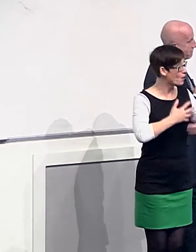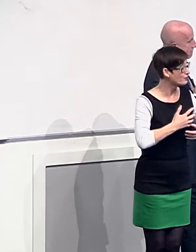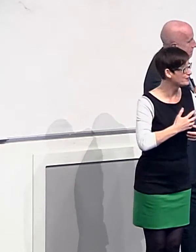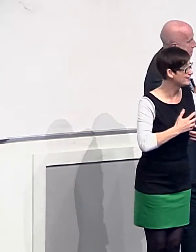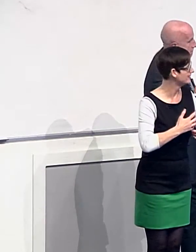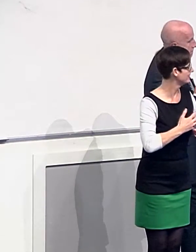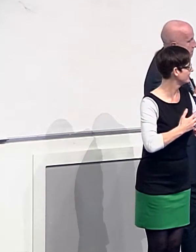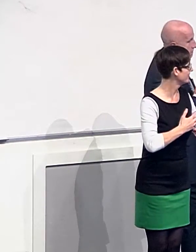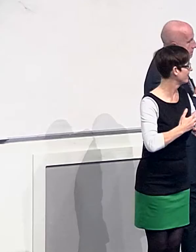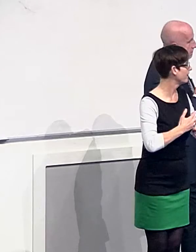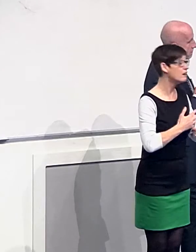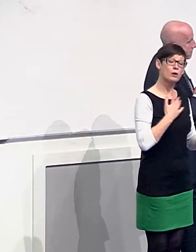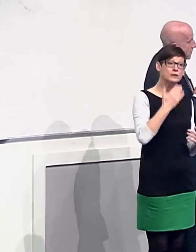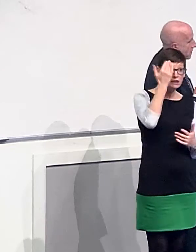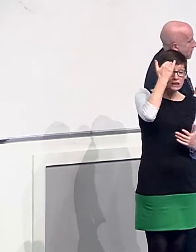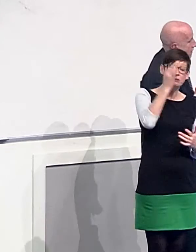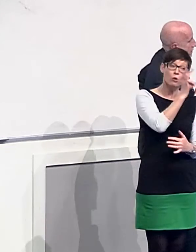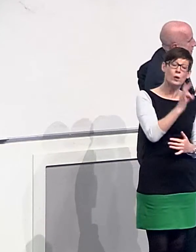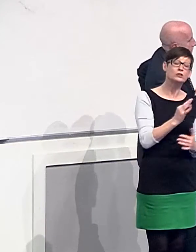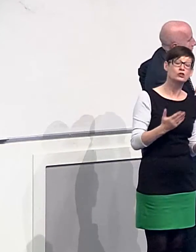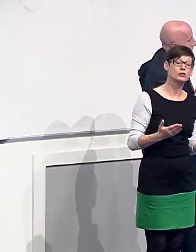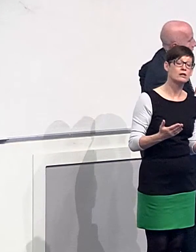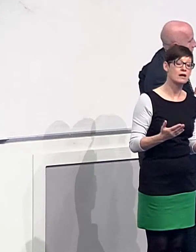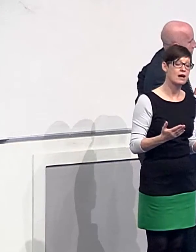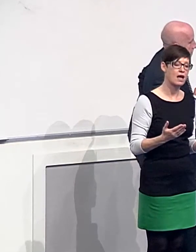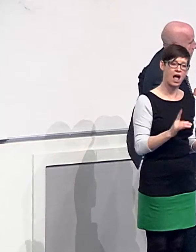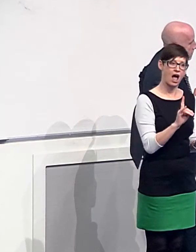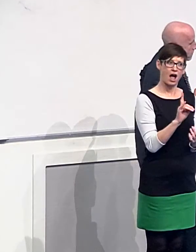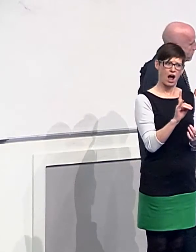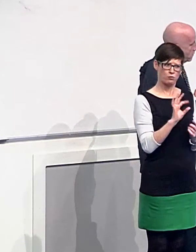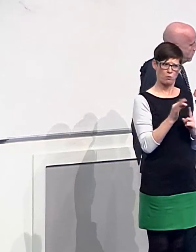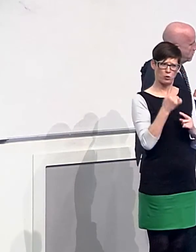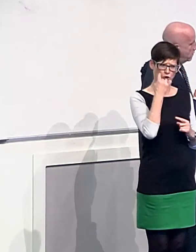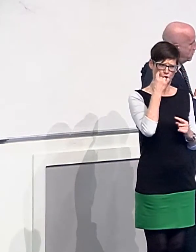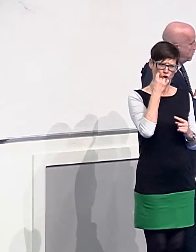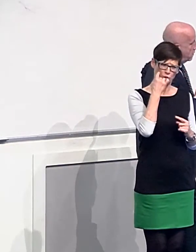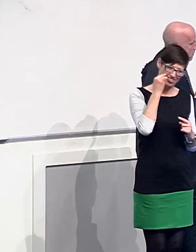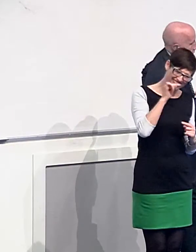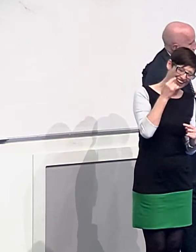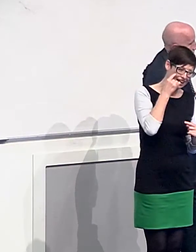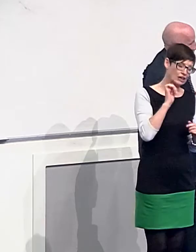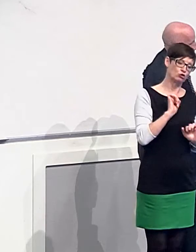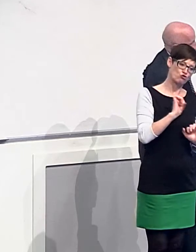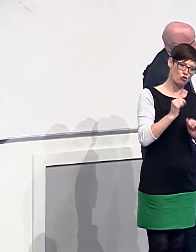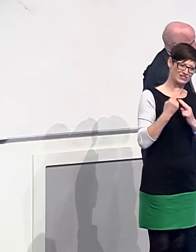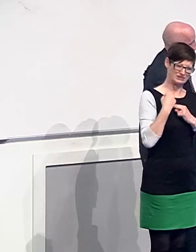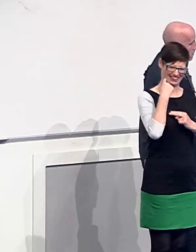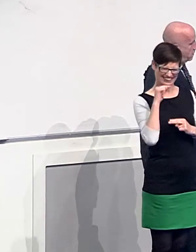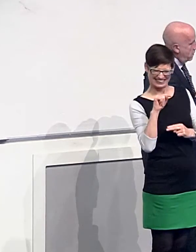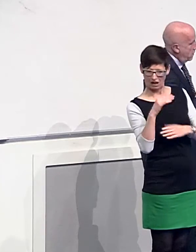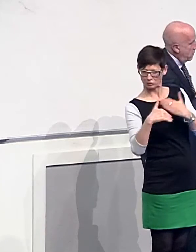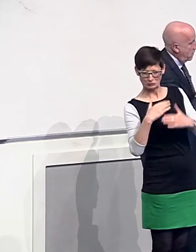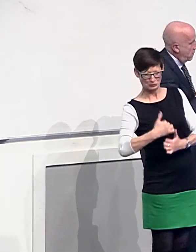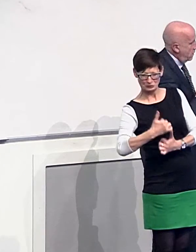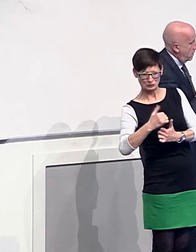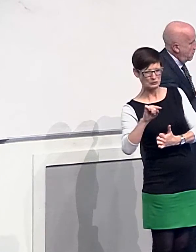actually, it's a sensible question in one sense, which is actually at what point do you think it's your responsibility to say, oh, they're not doing so well over